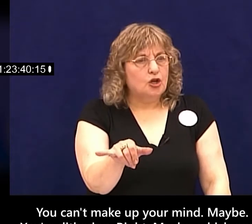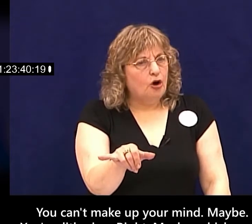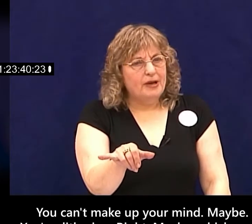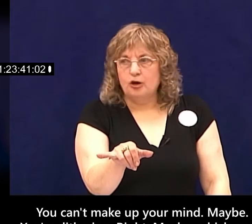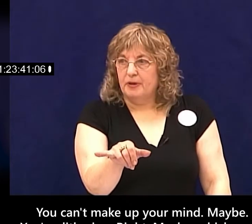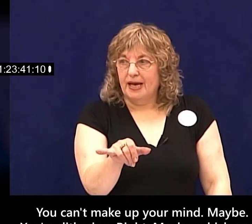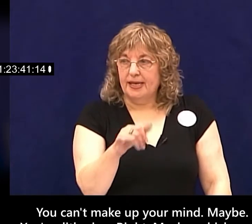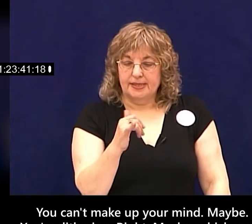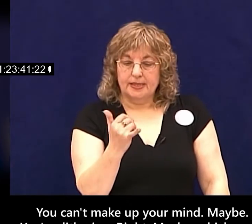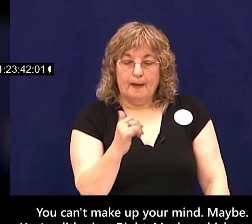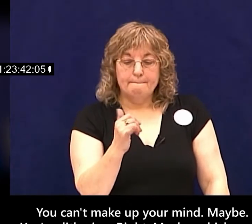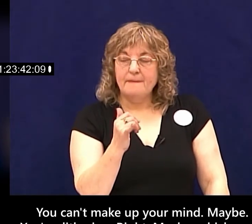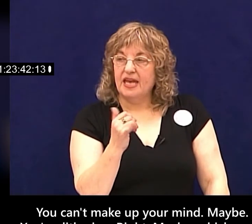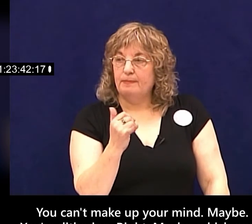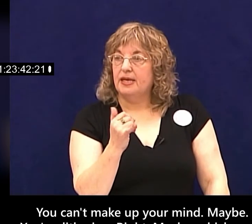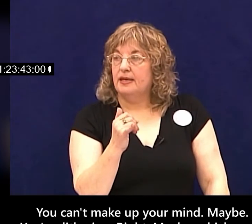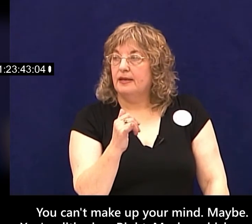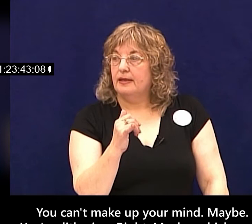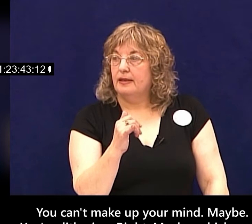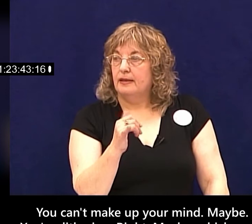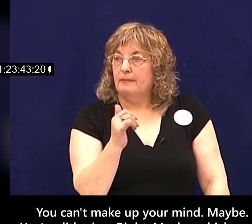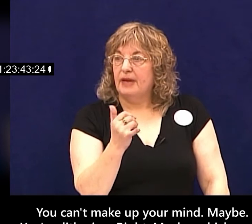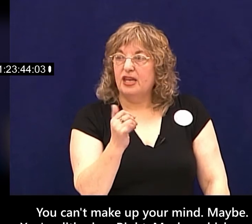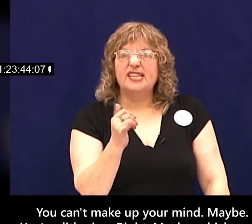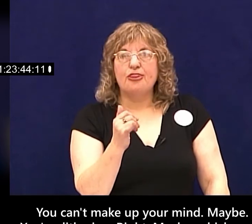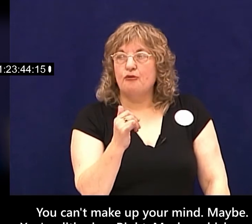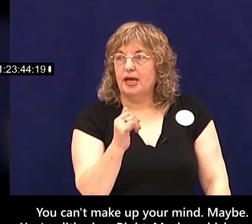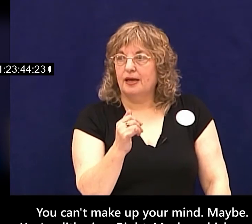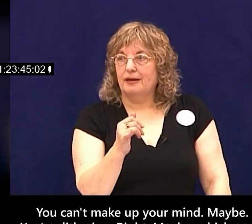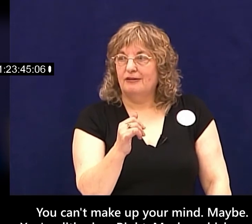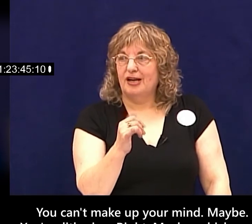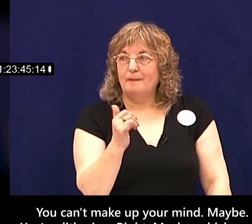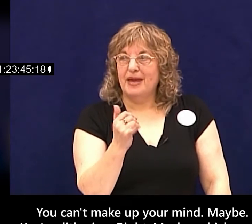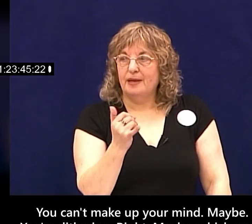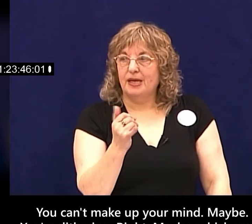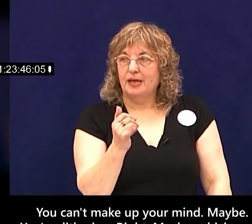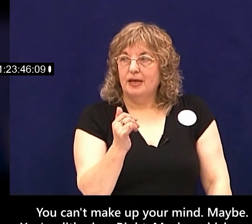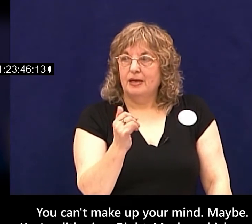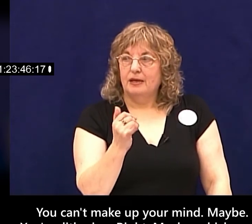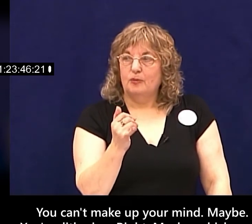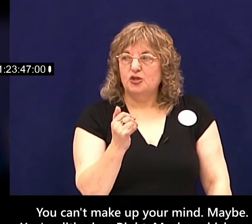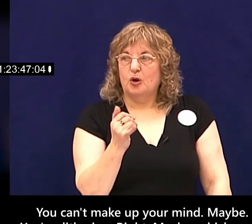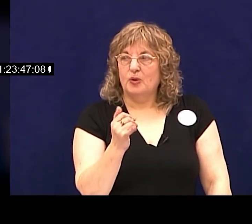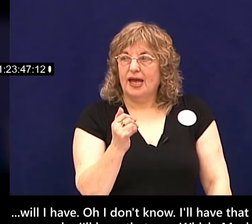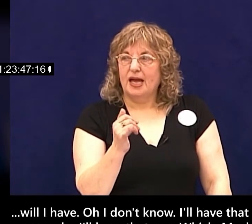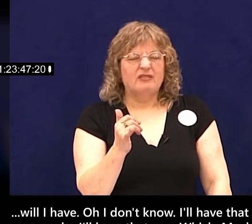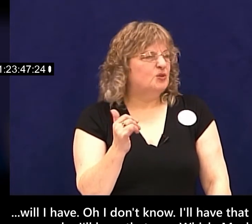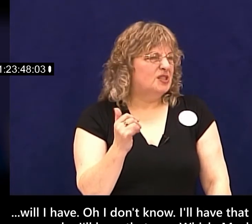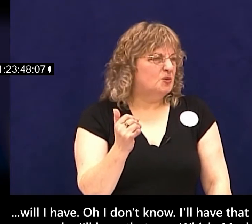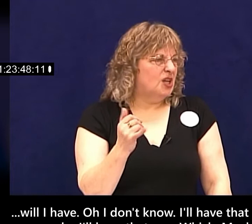can't make up your mind. Maybe. You're dithering, right? Maybe. Which one will I have? Oh, I don't know.